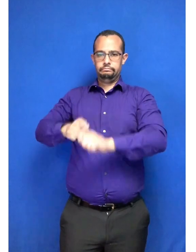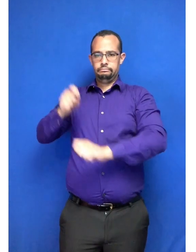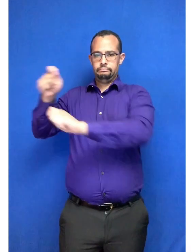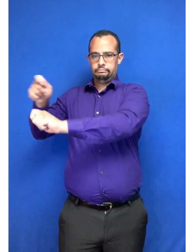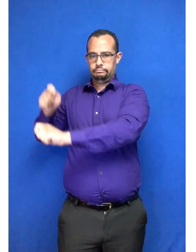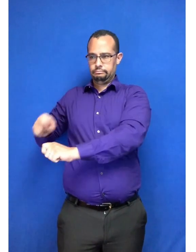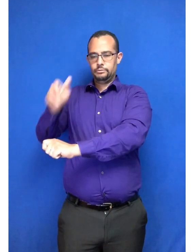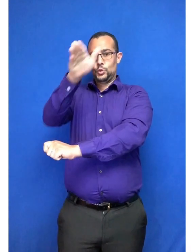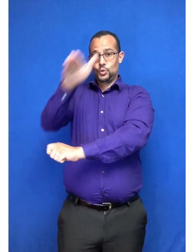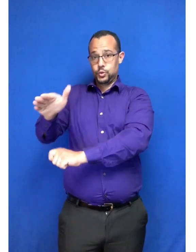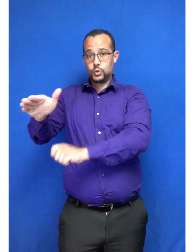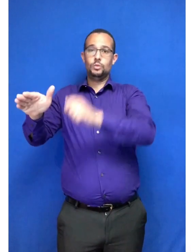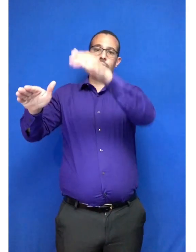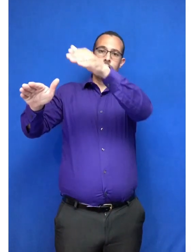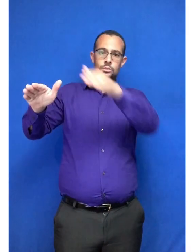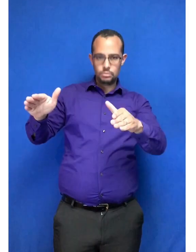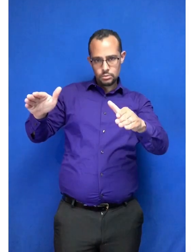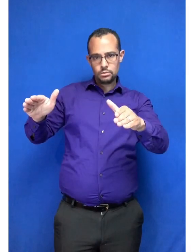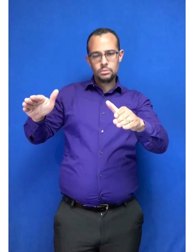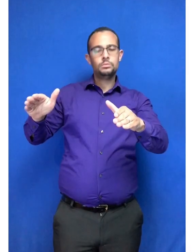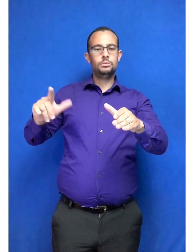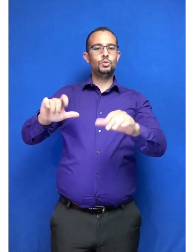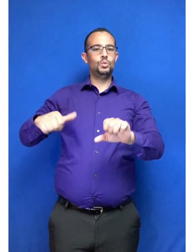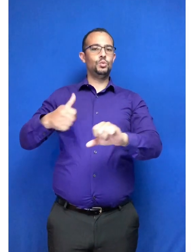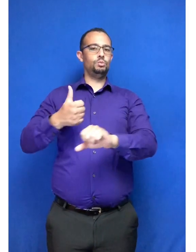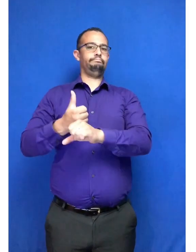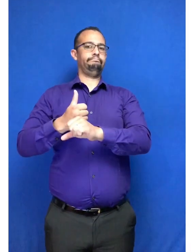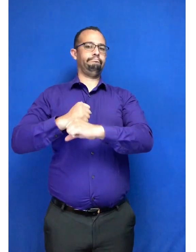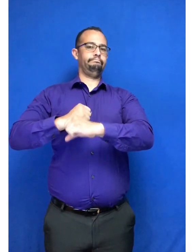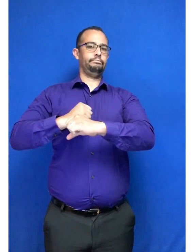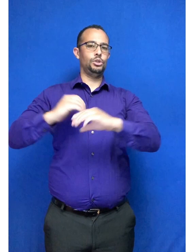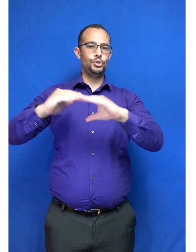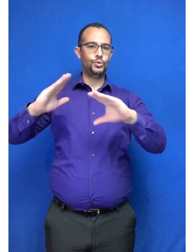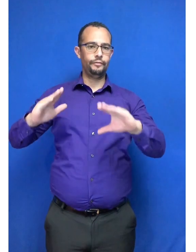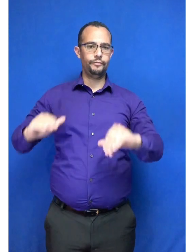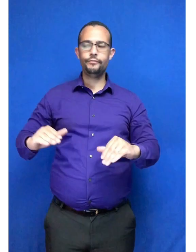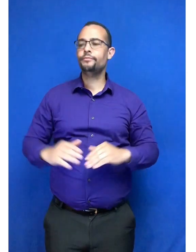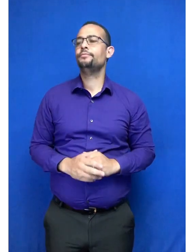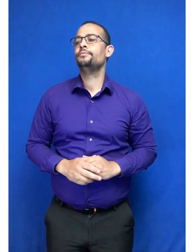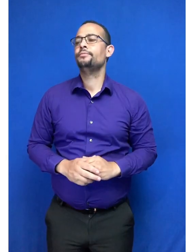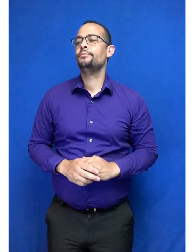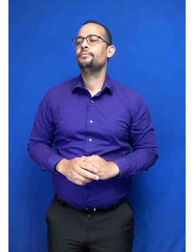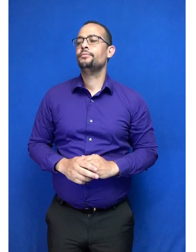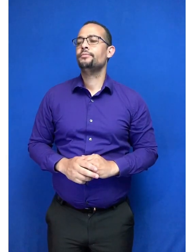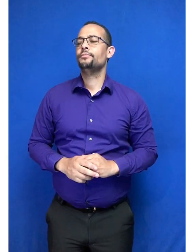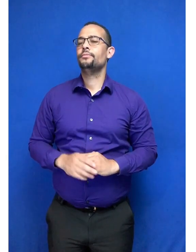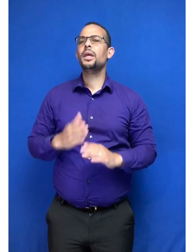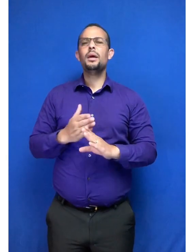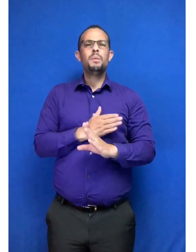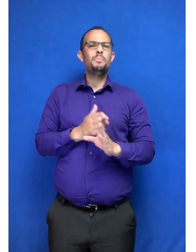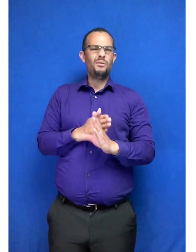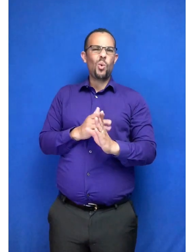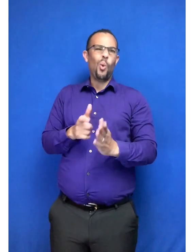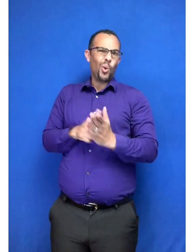it, check your local area to find out what shelters are near you. Keep in mind